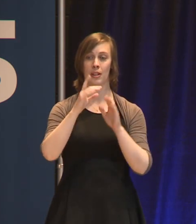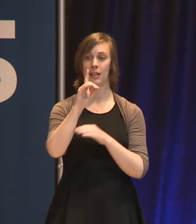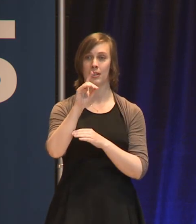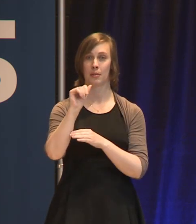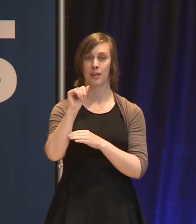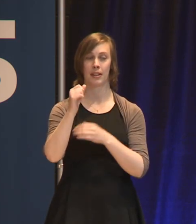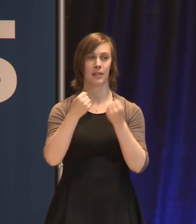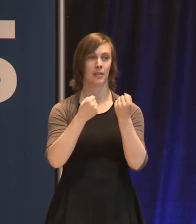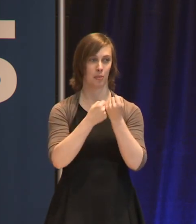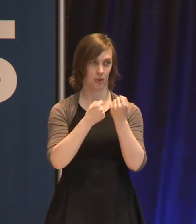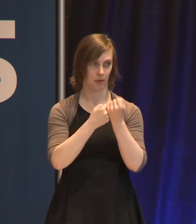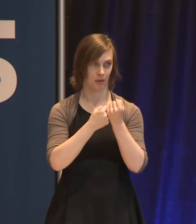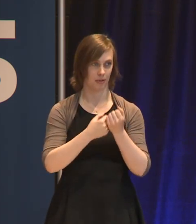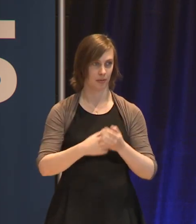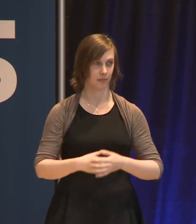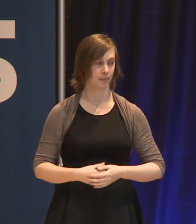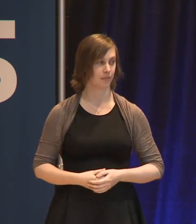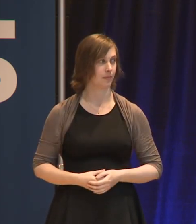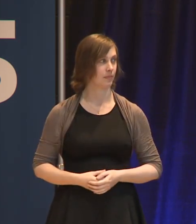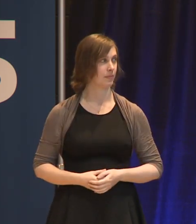Supports.